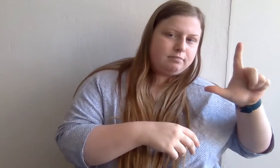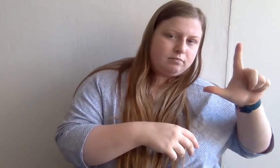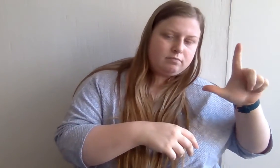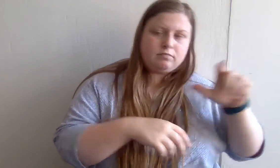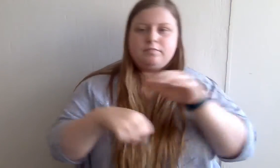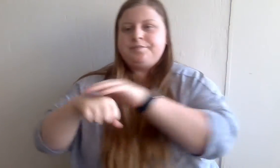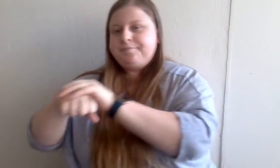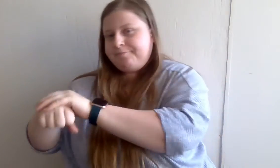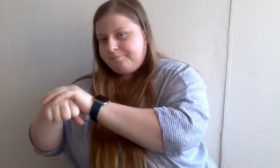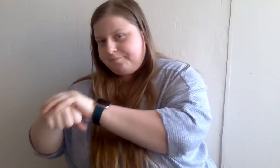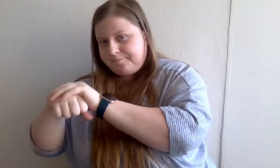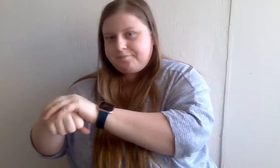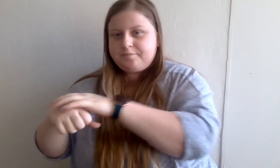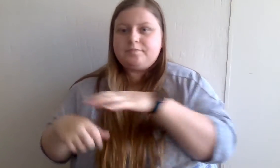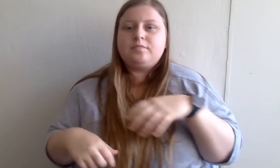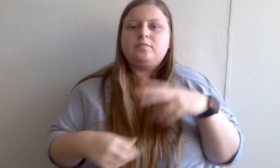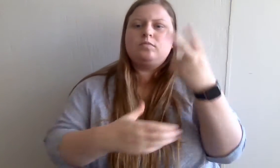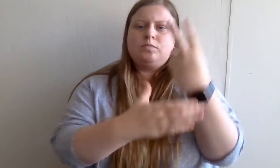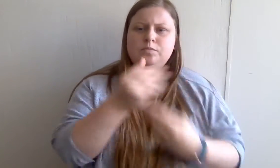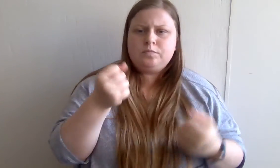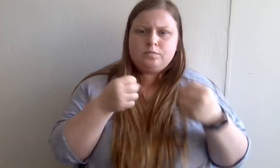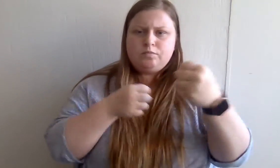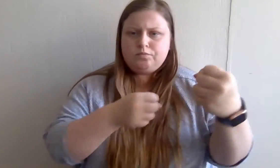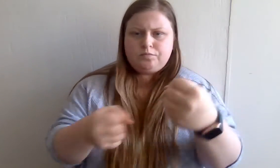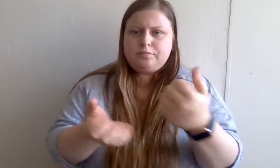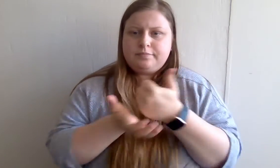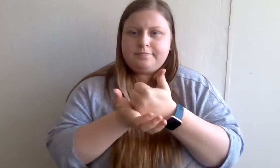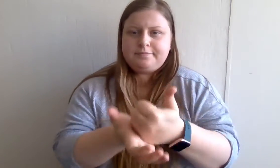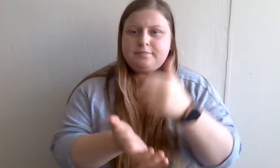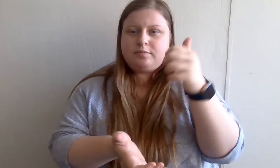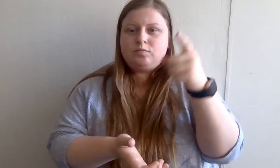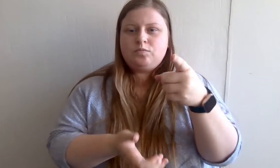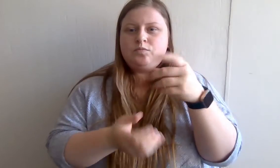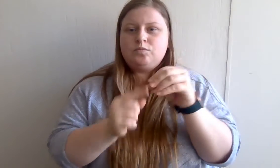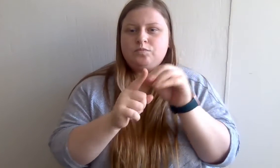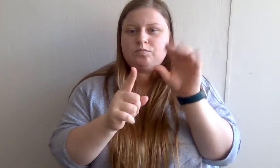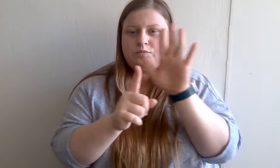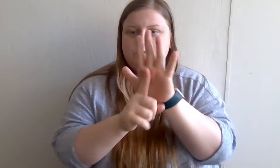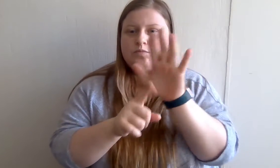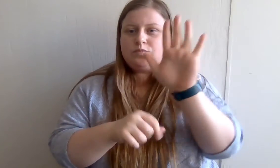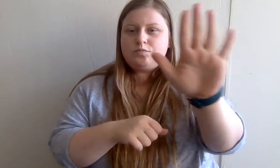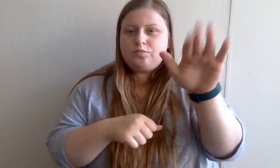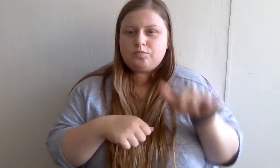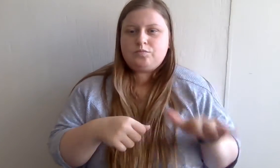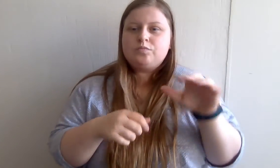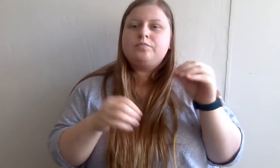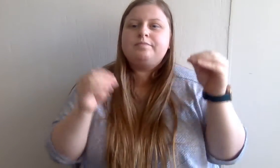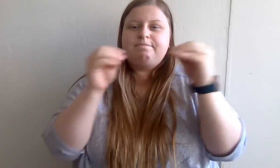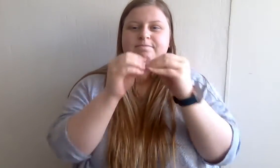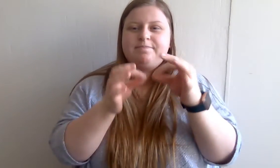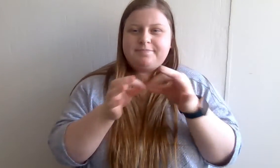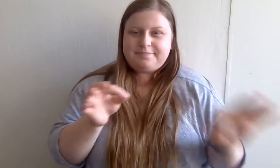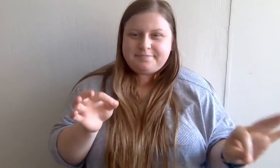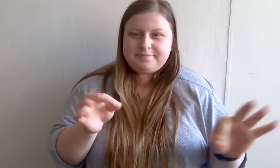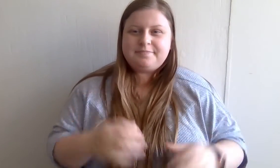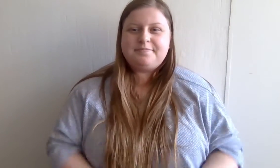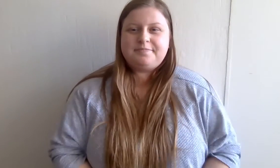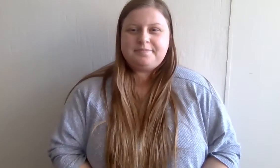it's ASL or in English, both strategies help you expose your child to more